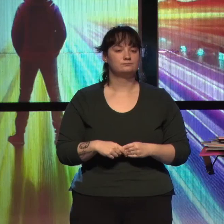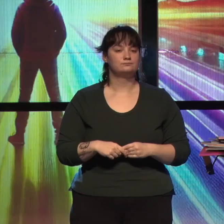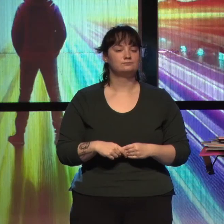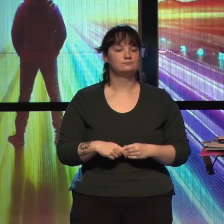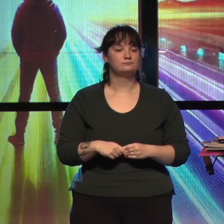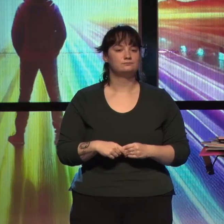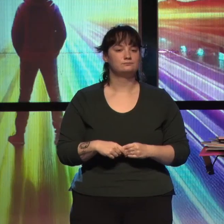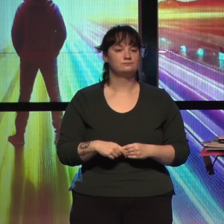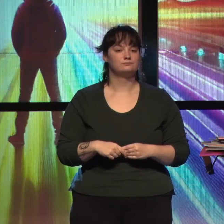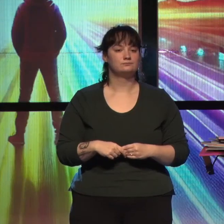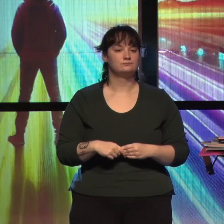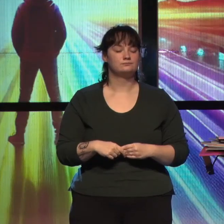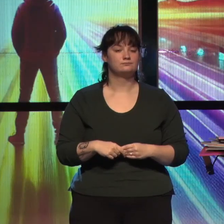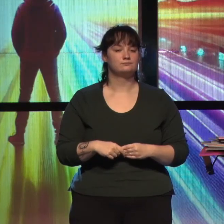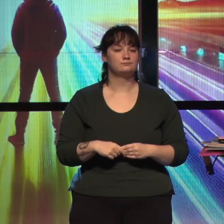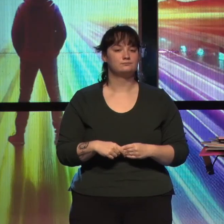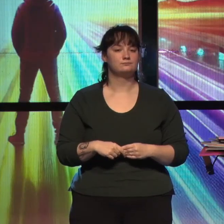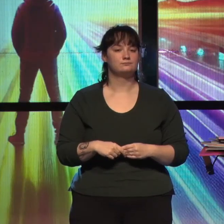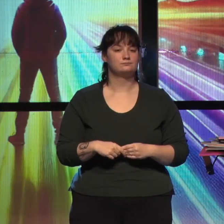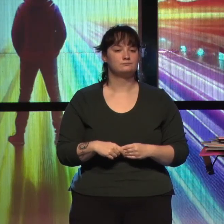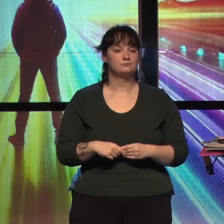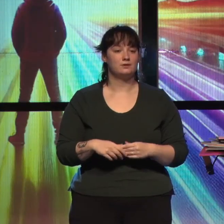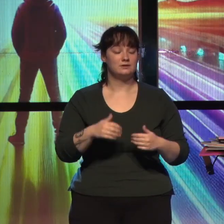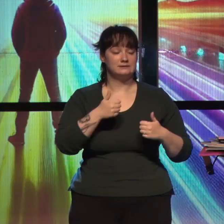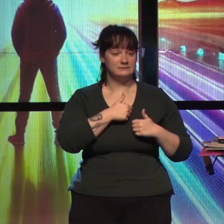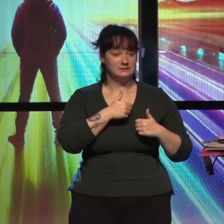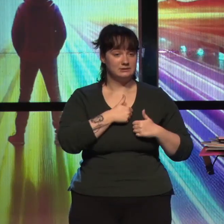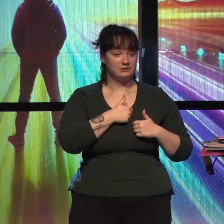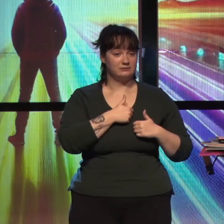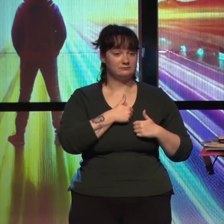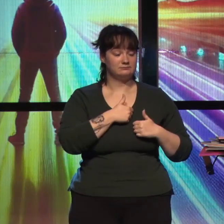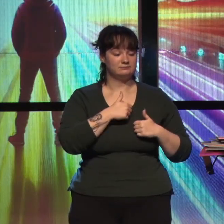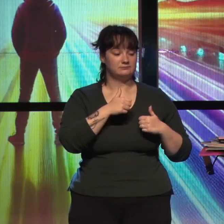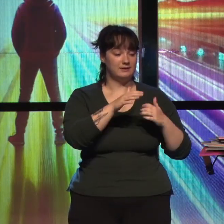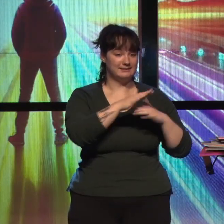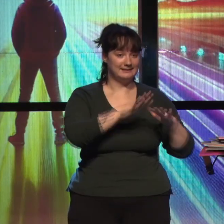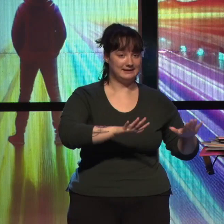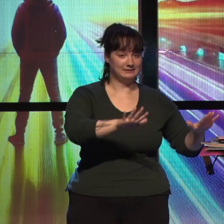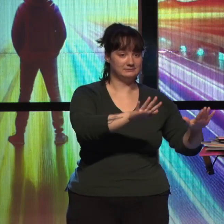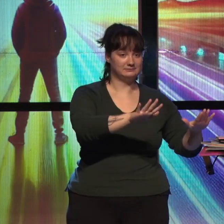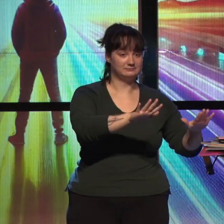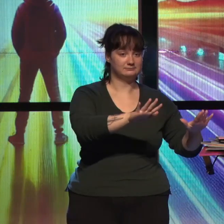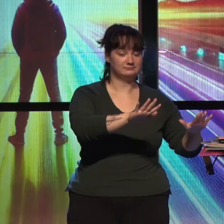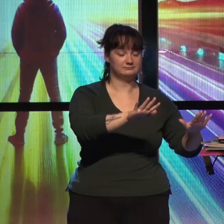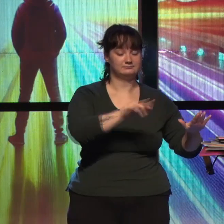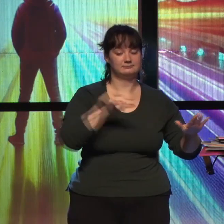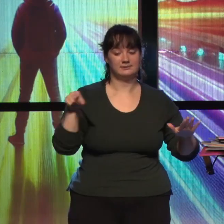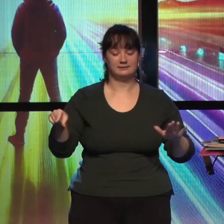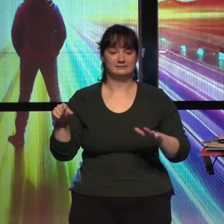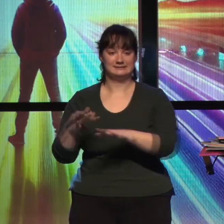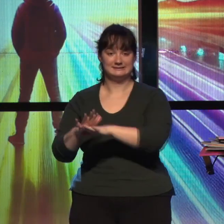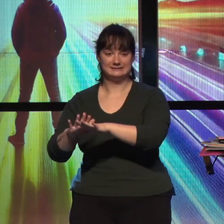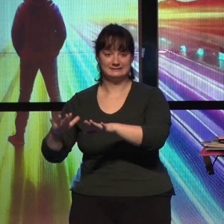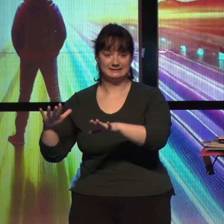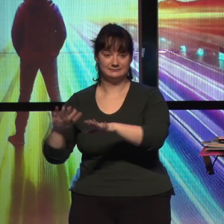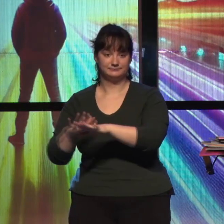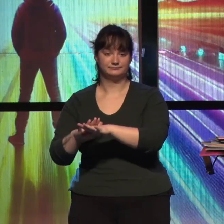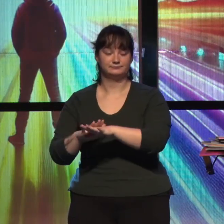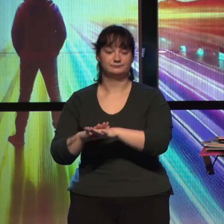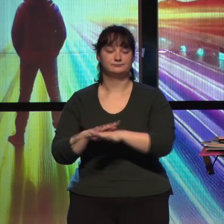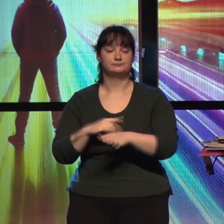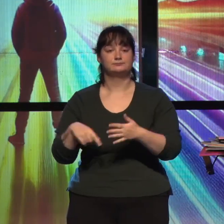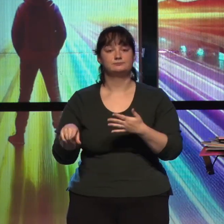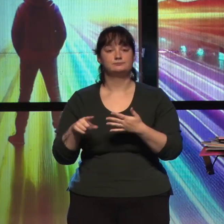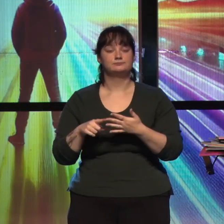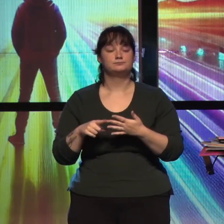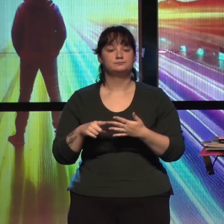their values, the military, right, on land, and then you have sea, right? So the beast one represents chaos and power